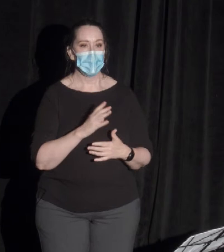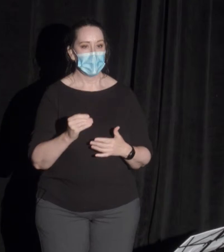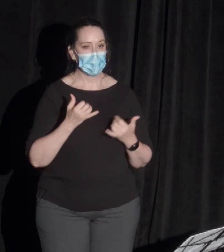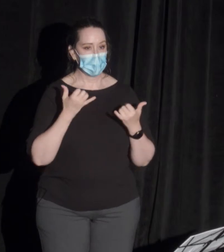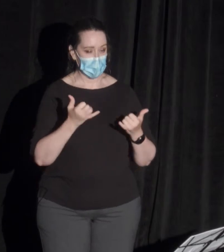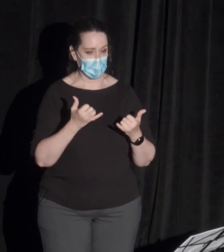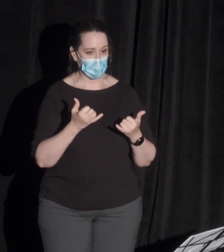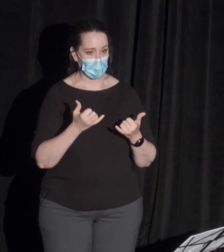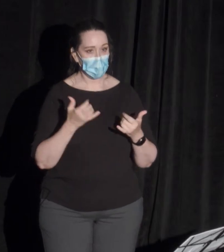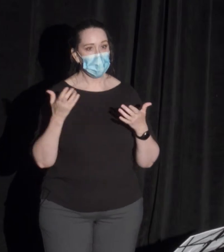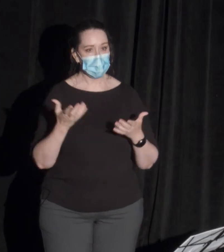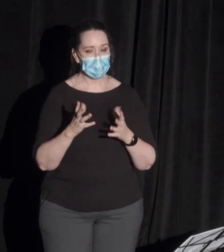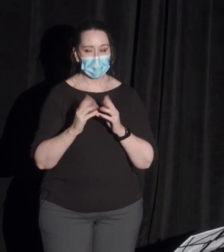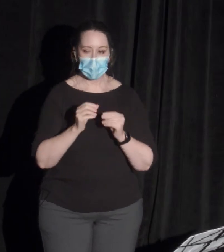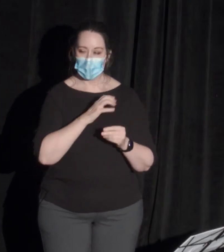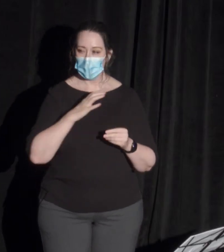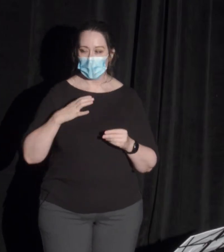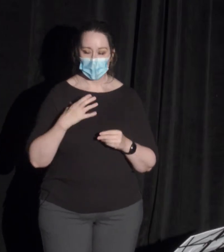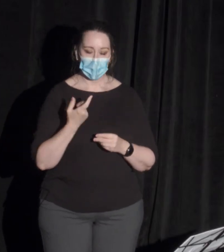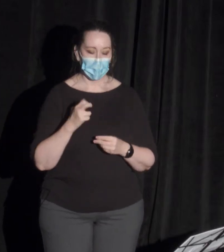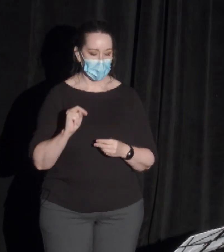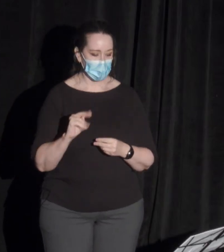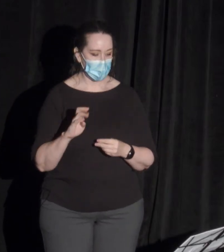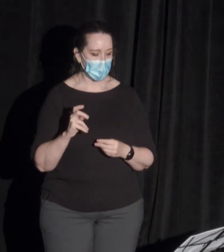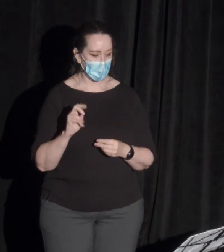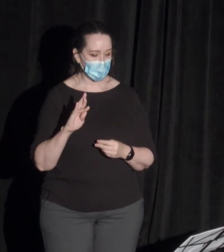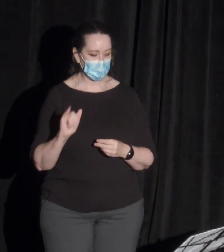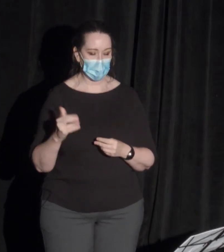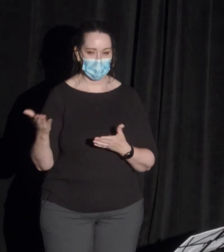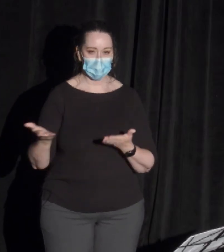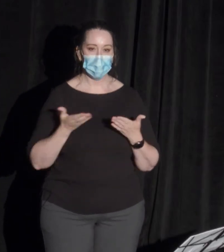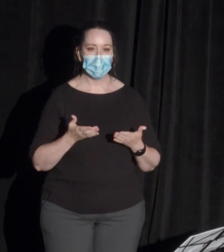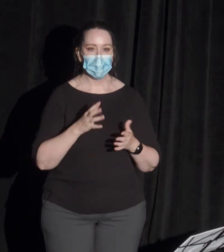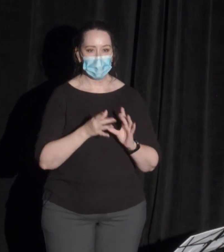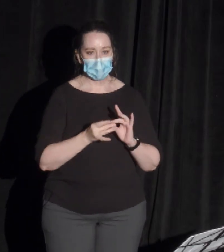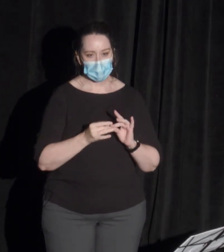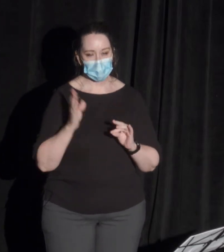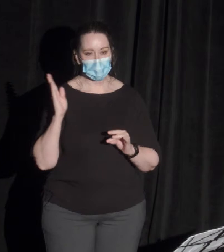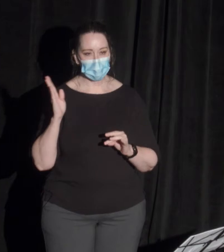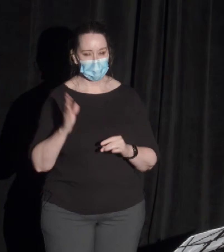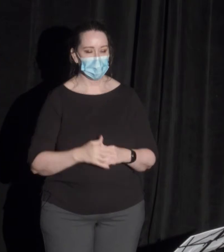the convention chair, Helen Montgomery, to the stage to say a few words.